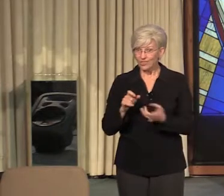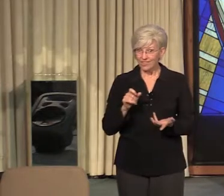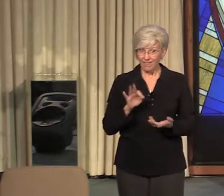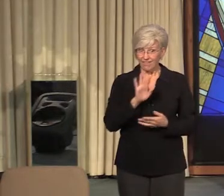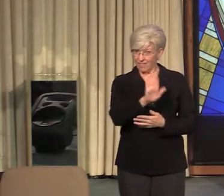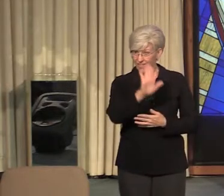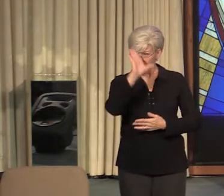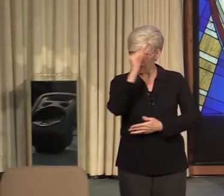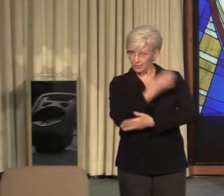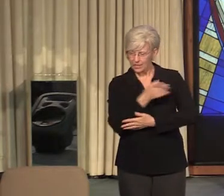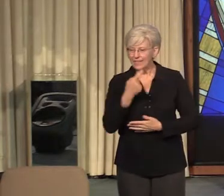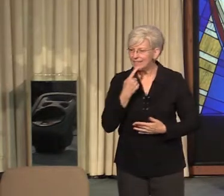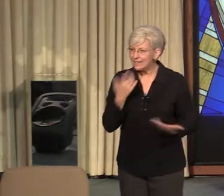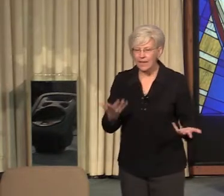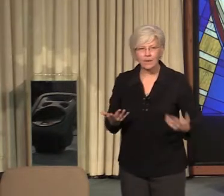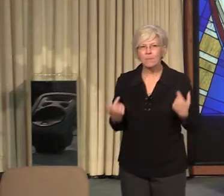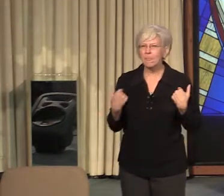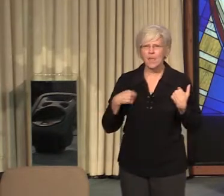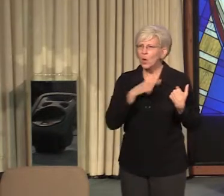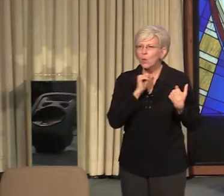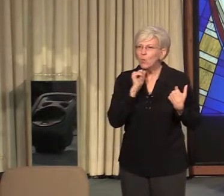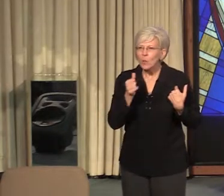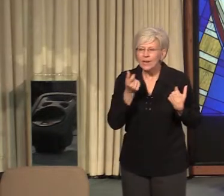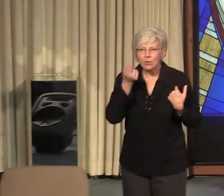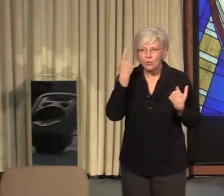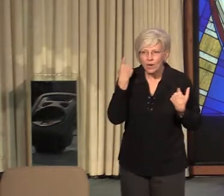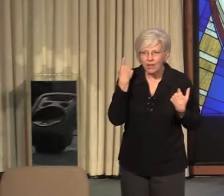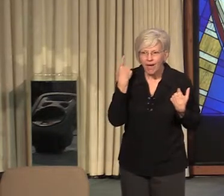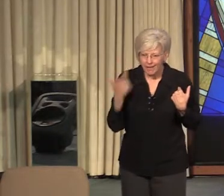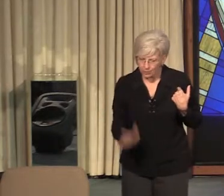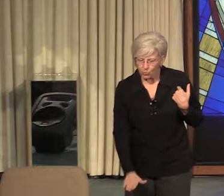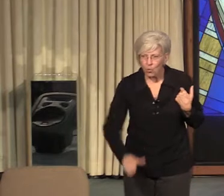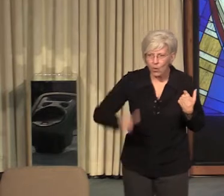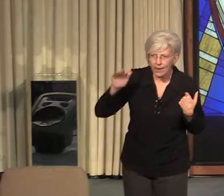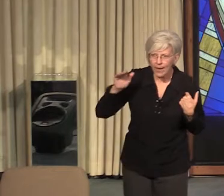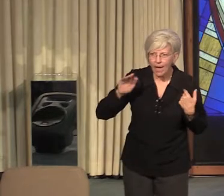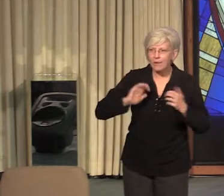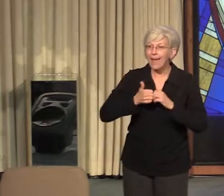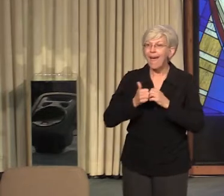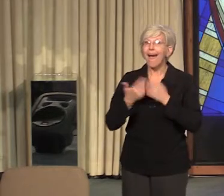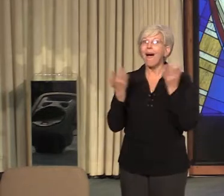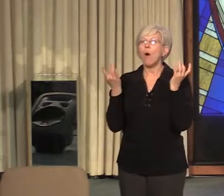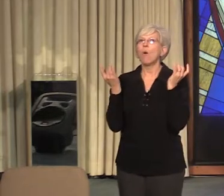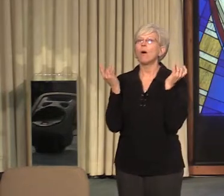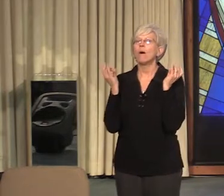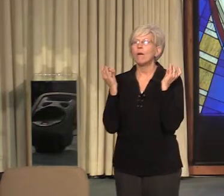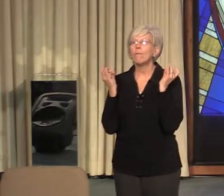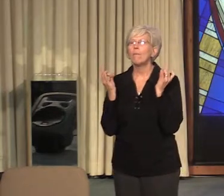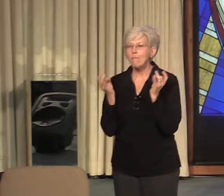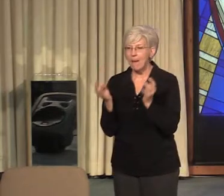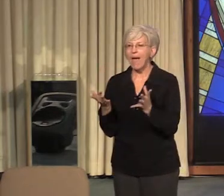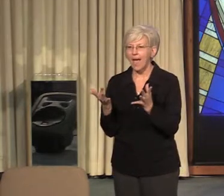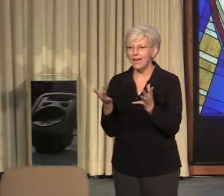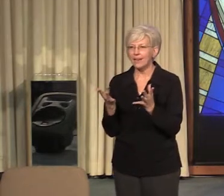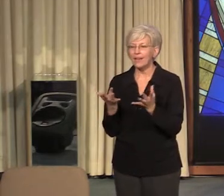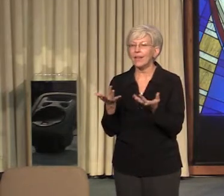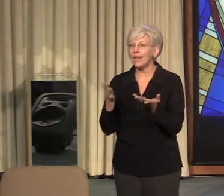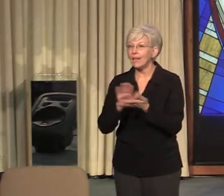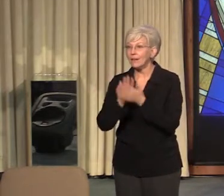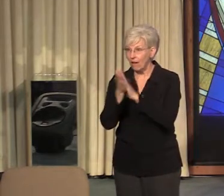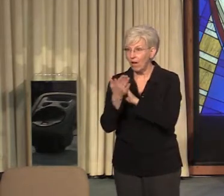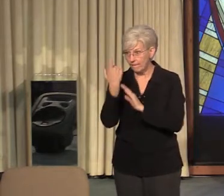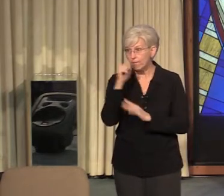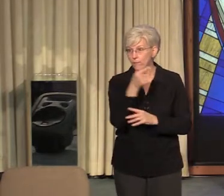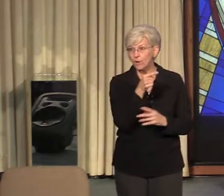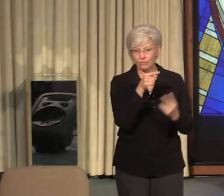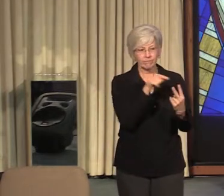particular. He said, "We didn't realize growing up how bad it had gotten for her." Right before she